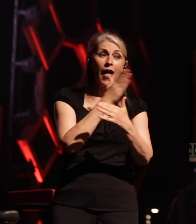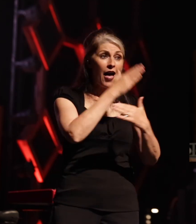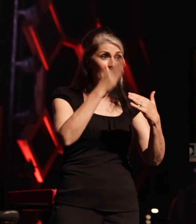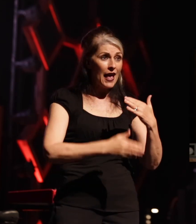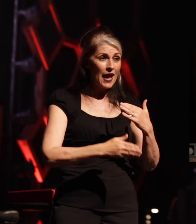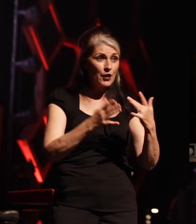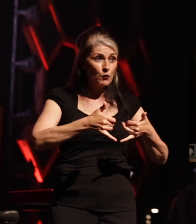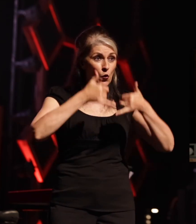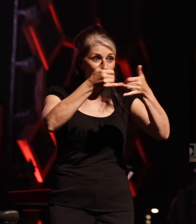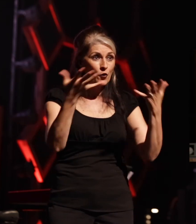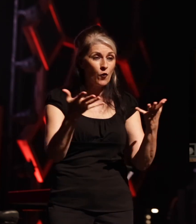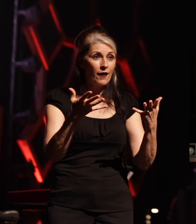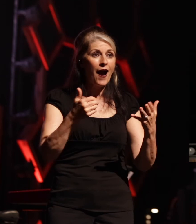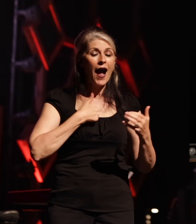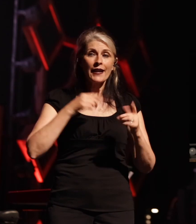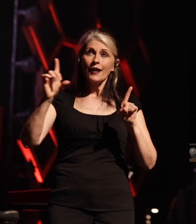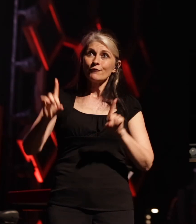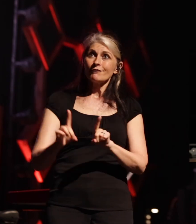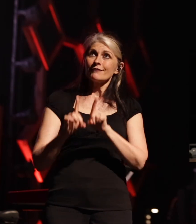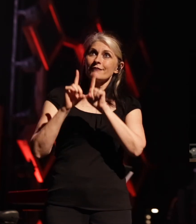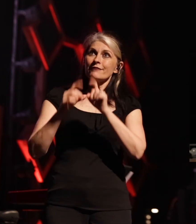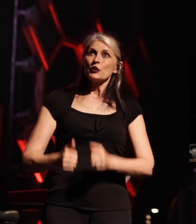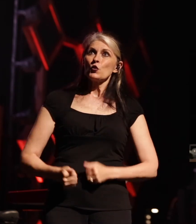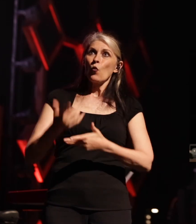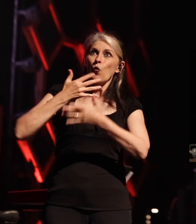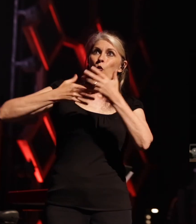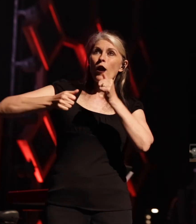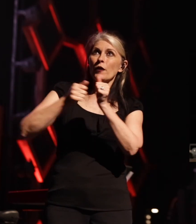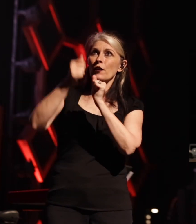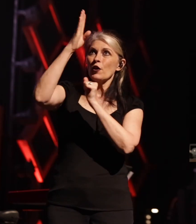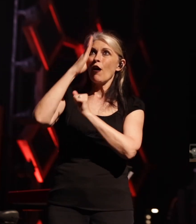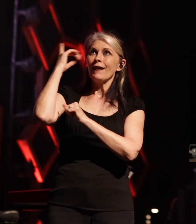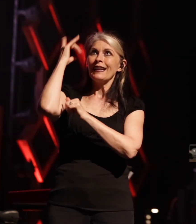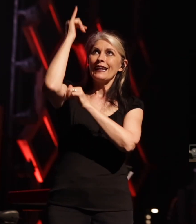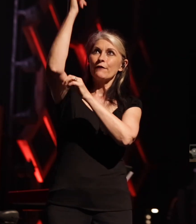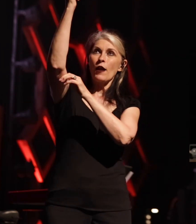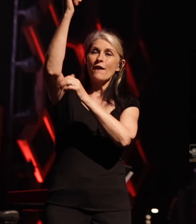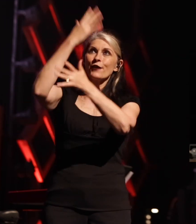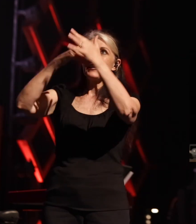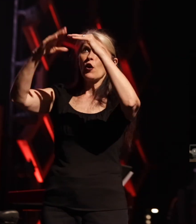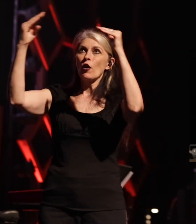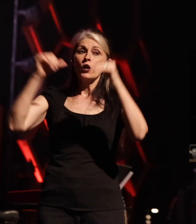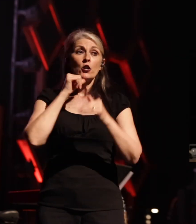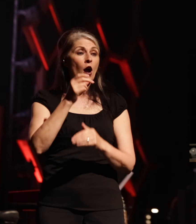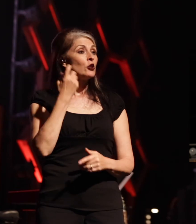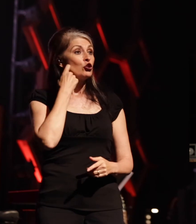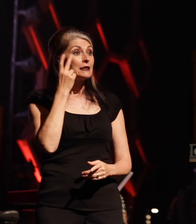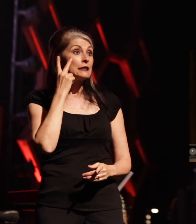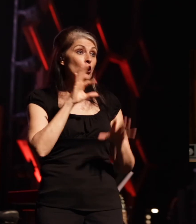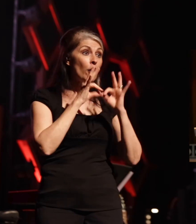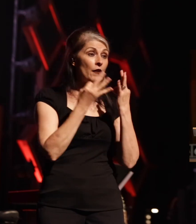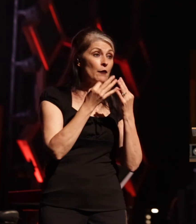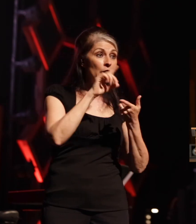heaven for eternity. The greatest part of heaven is not just seeing our families and friends that have gone, but the greatest part of heaven